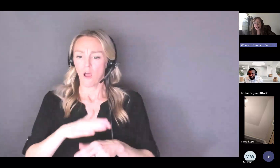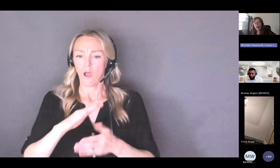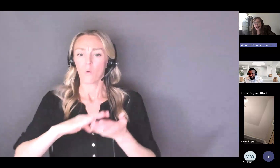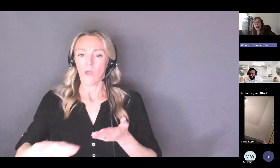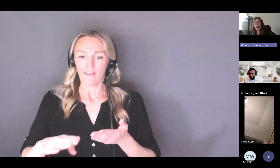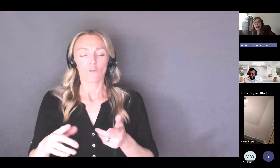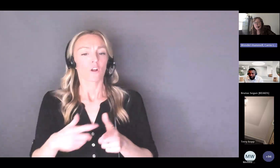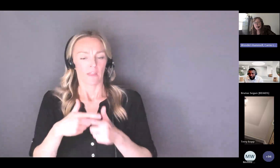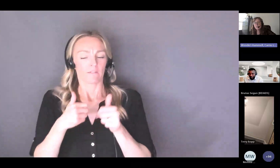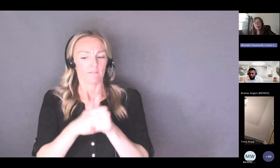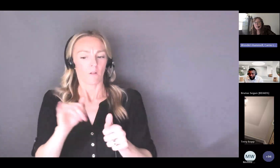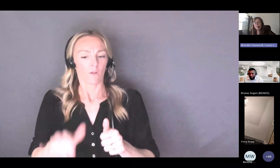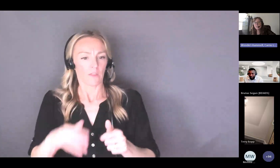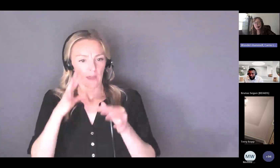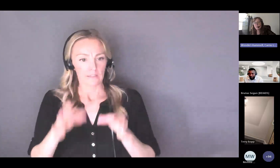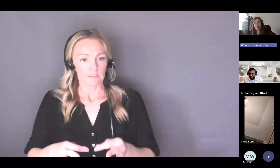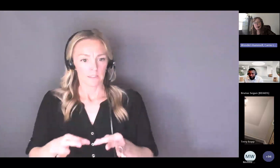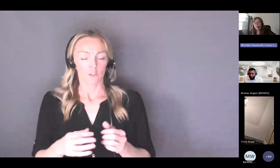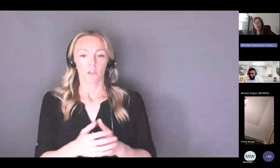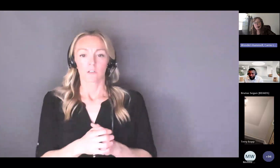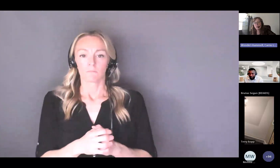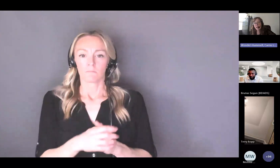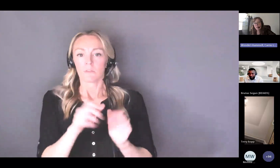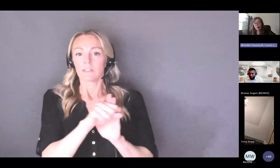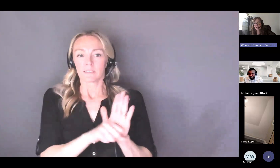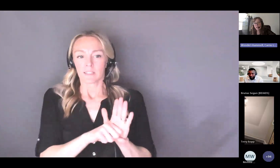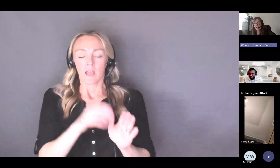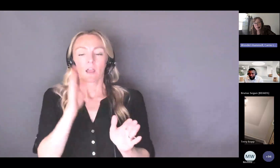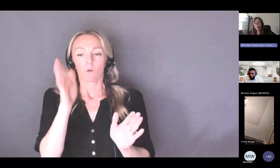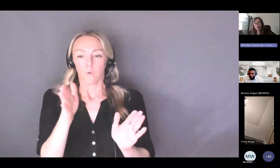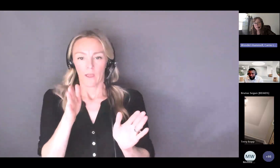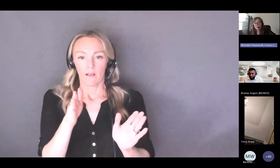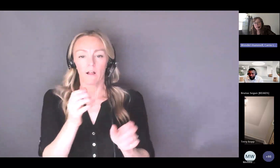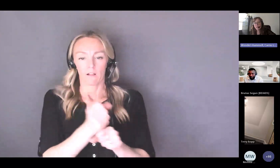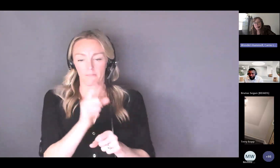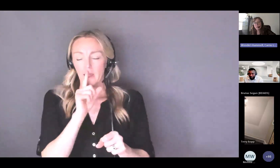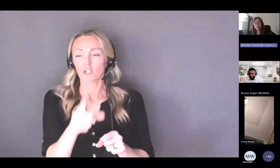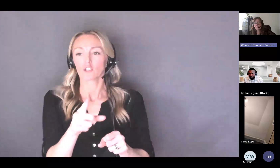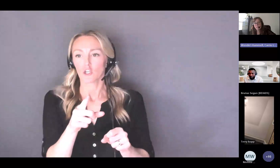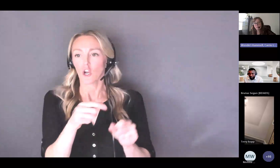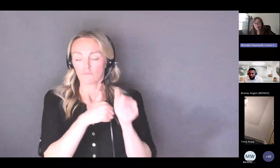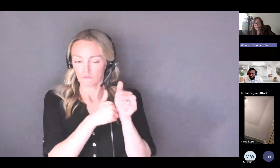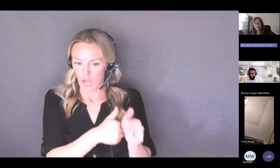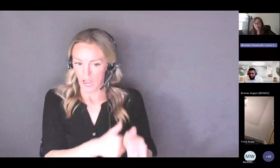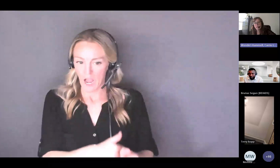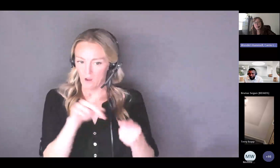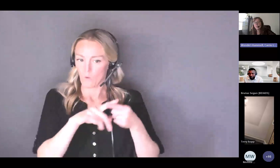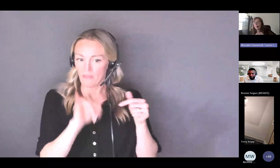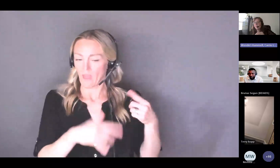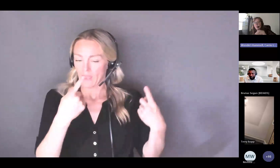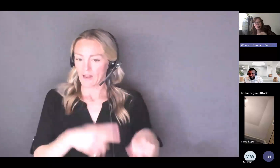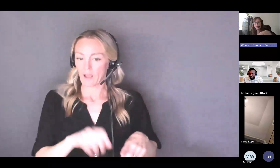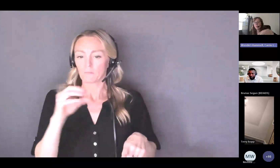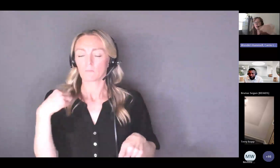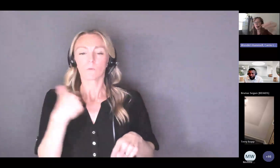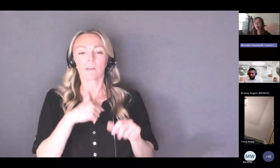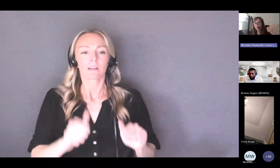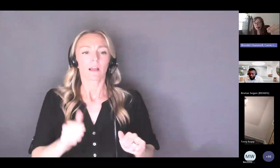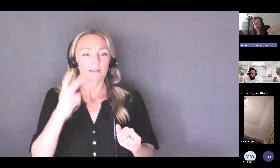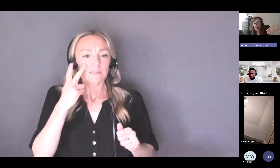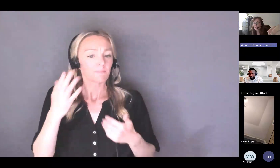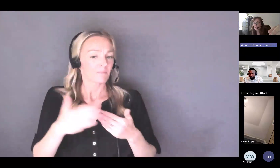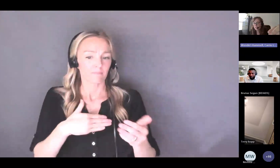decision. And that the state will be keeping track of when that happens so that we can see if there's something else that, even though we went